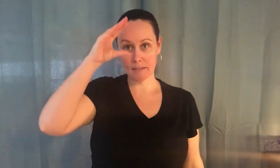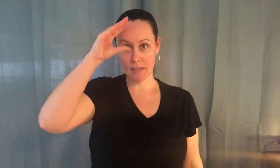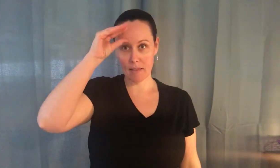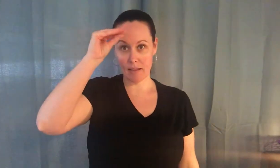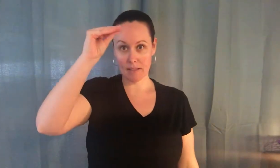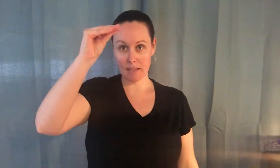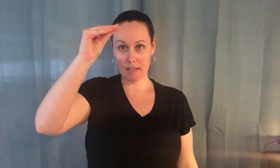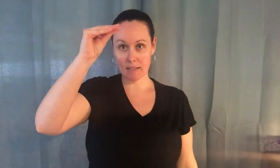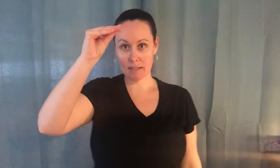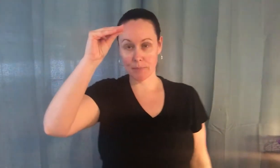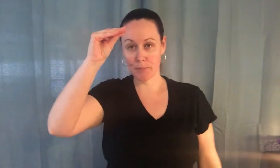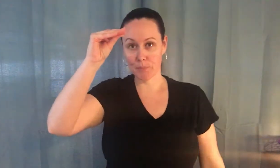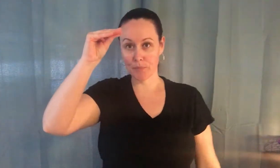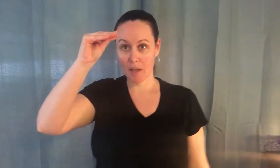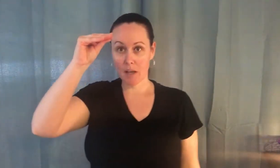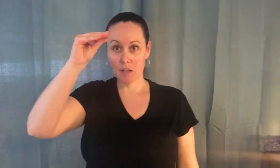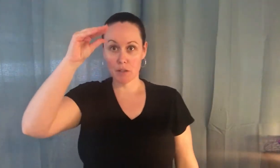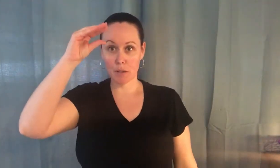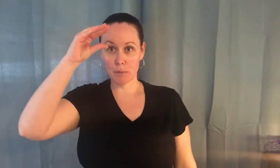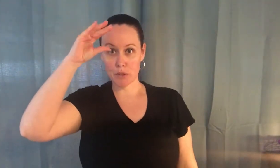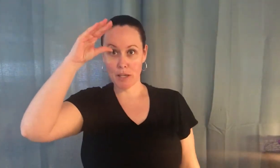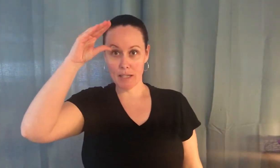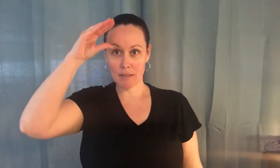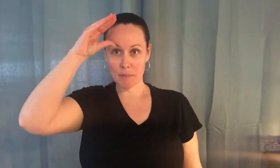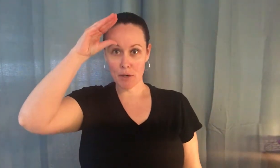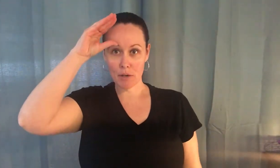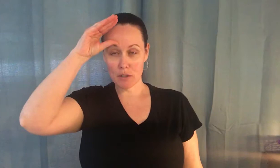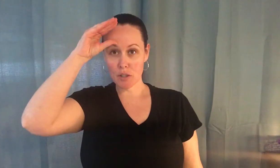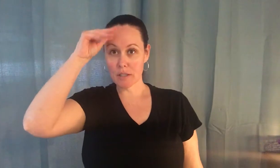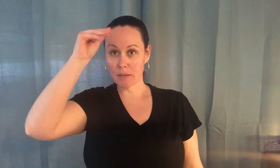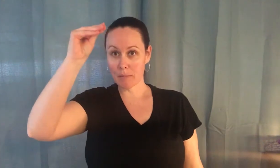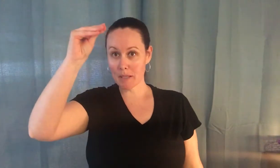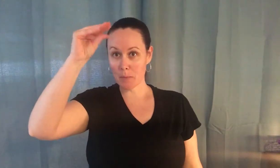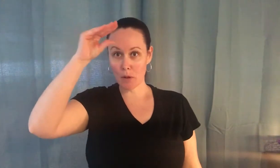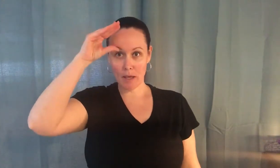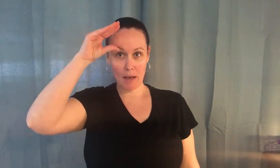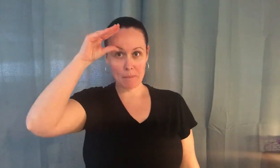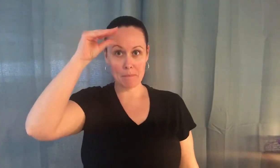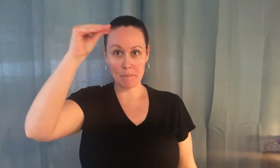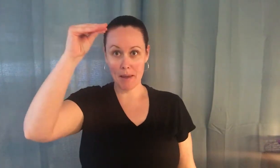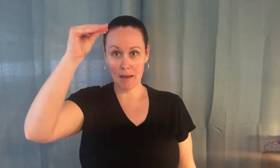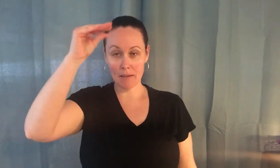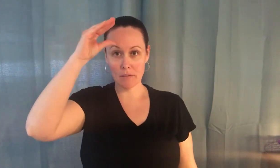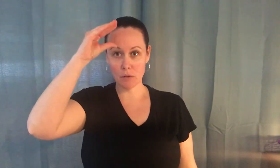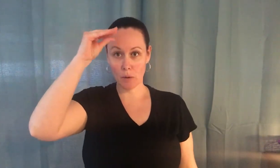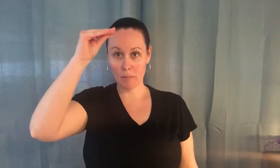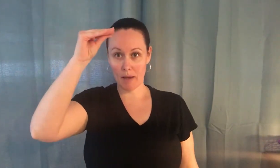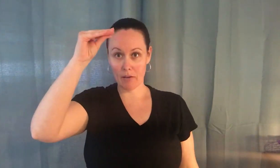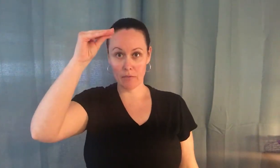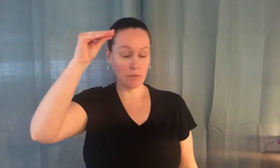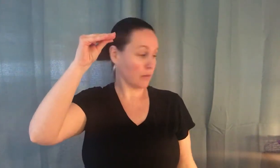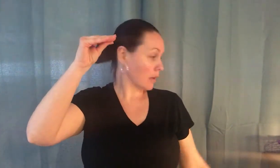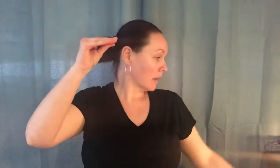and that's this. So you're going to put your hand up here, and just like a baseball cap, man or male.